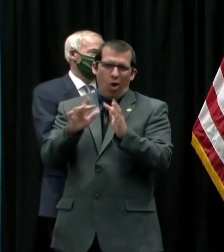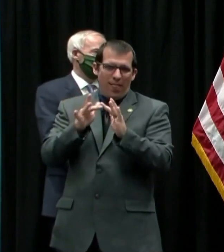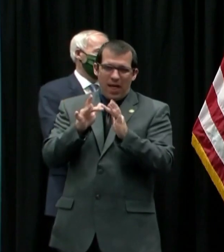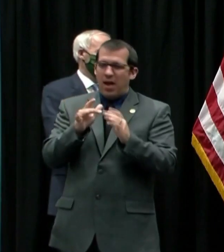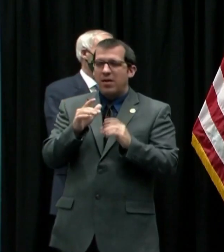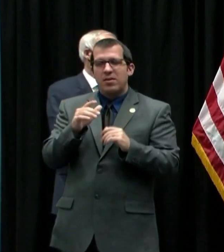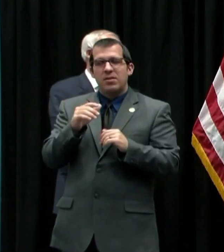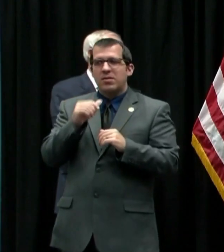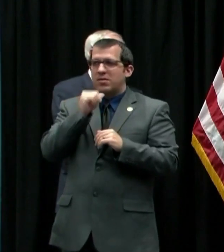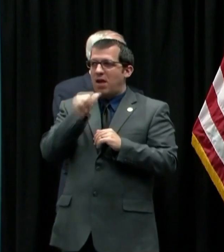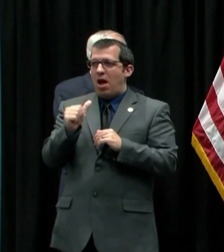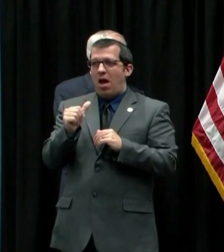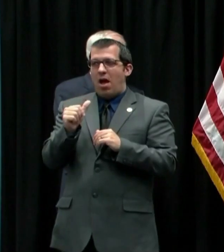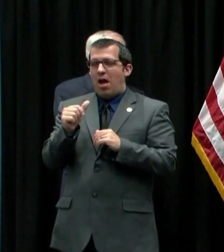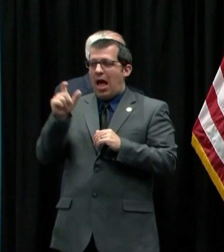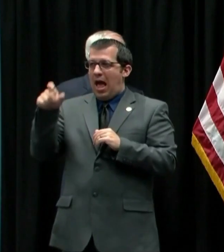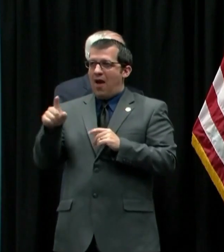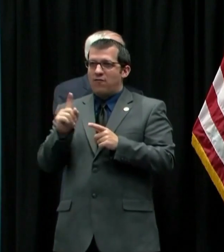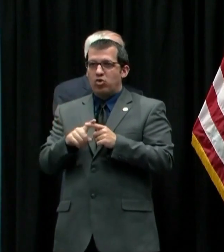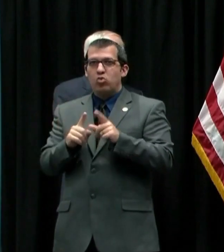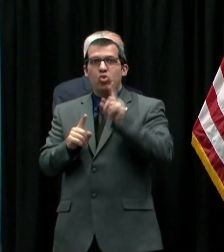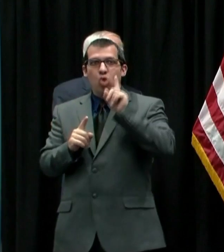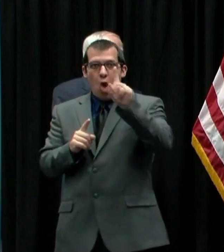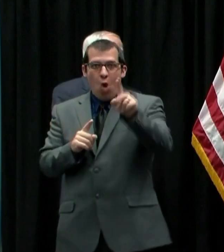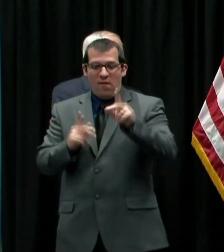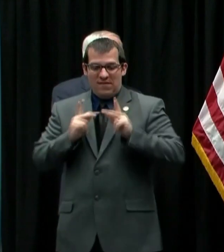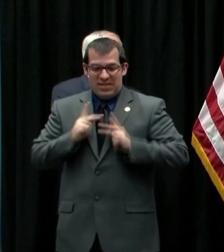it's not necessarily to say that you have to go out and